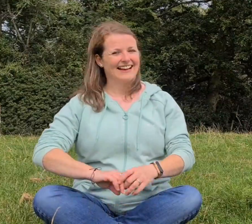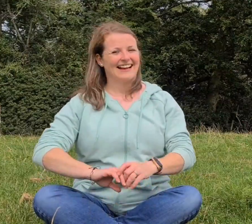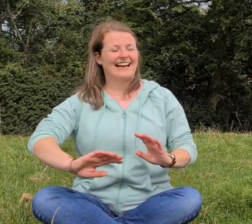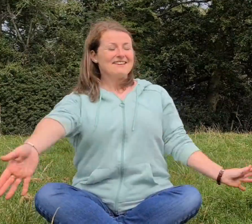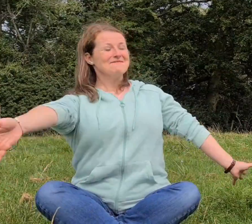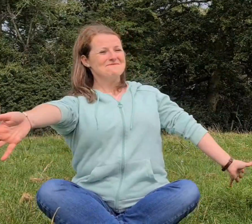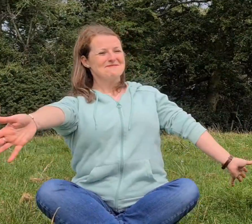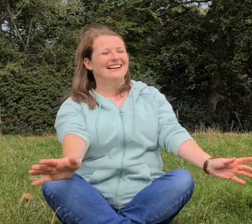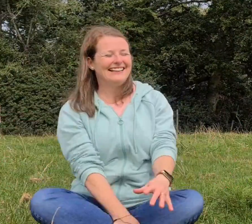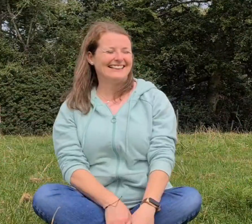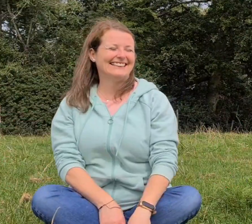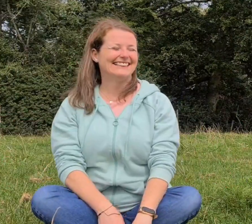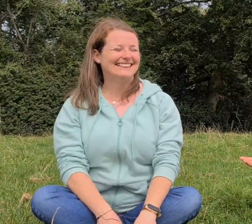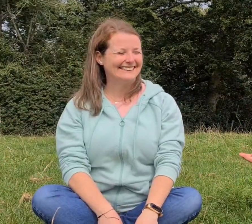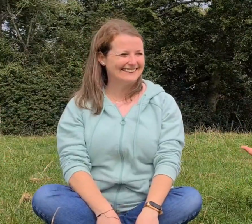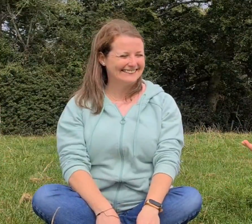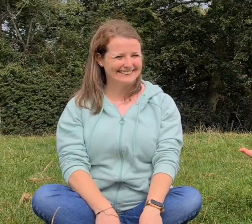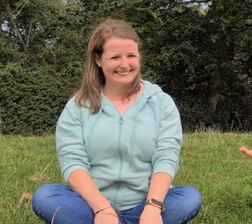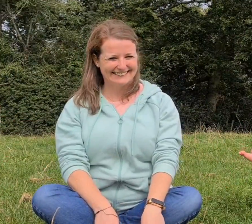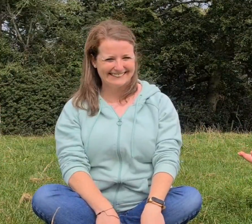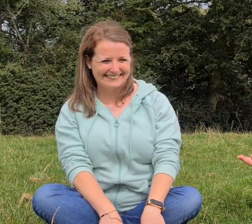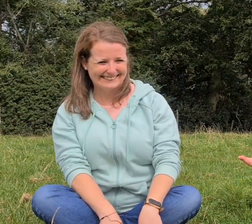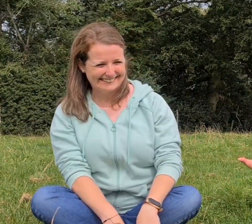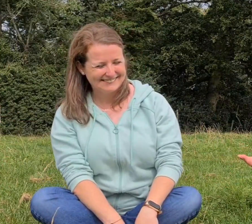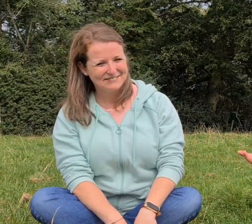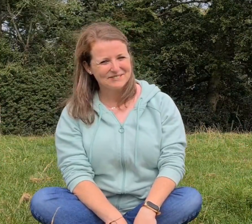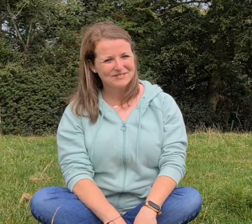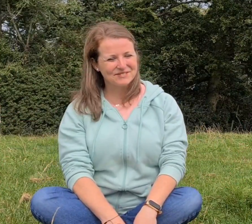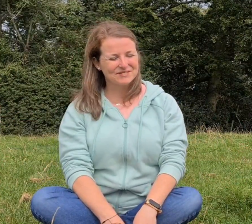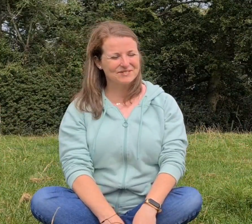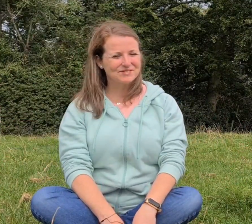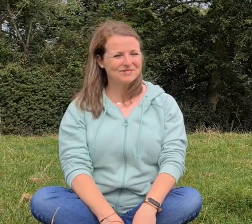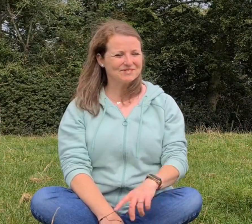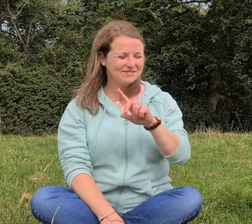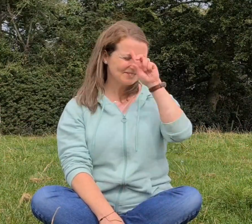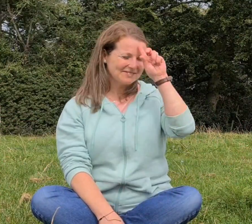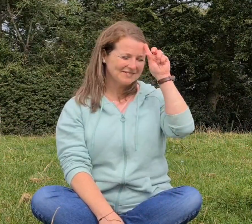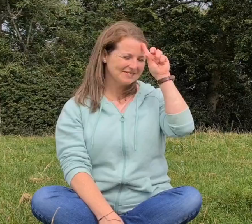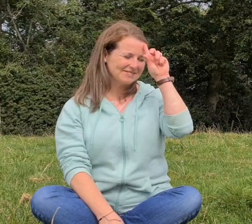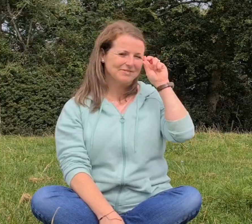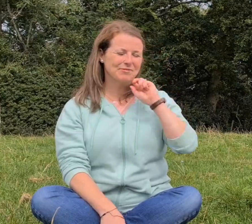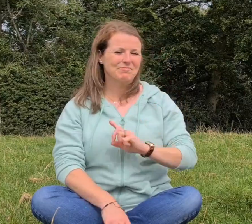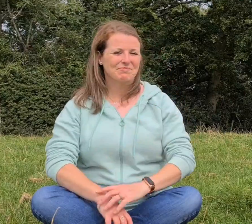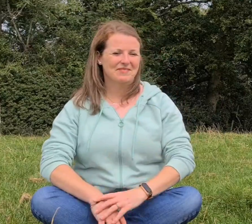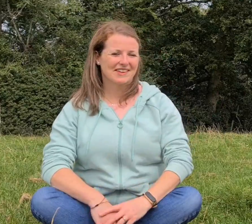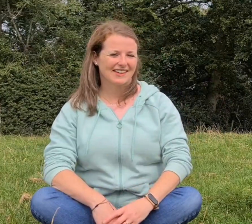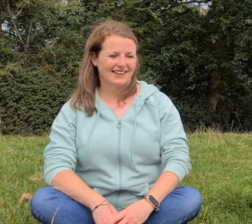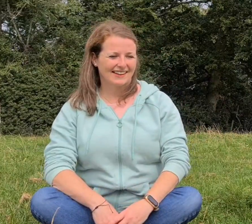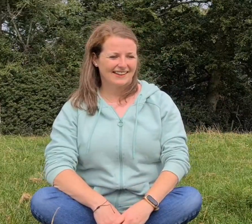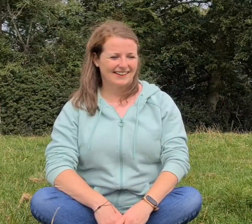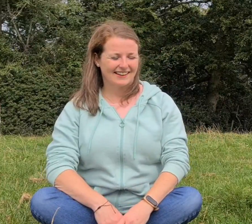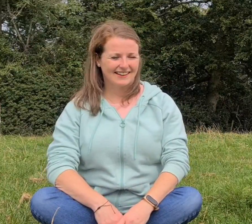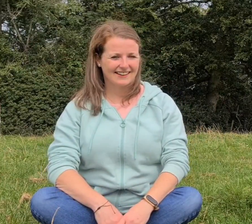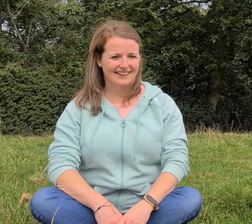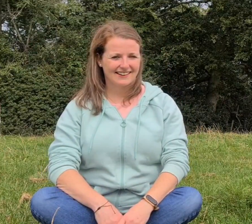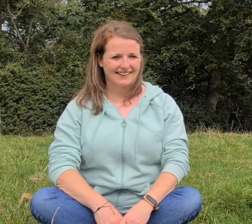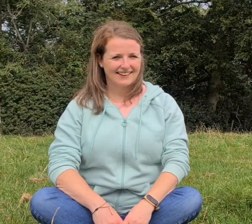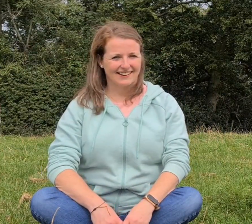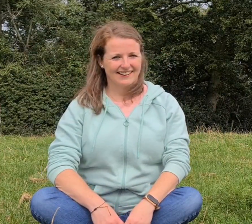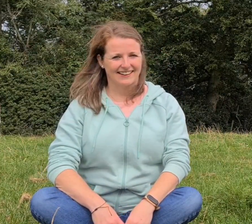Oh! Hello! Hello! Look who it is! It's Karen from Busy Bees. Now, some of you may know Karen from Busy Bees,